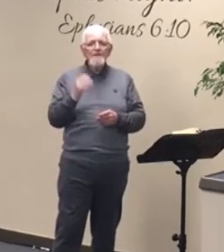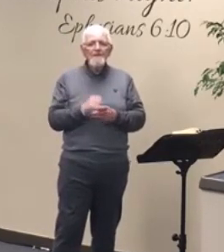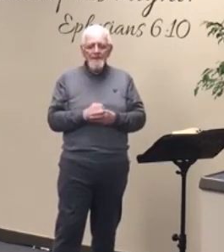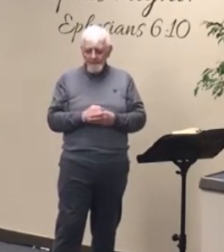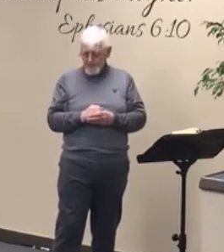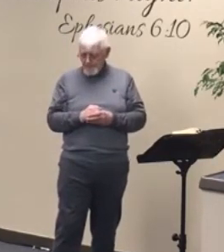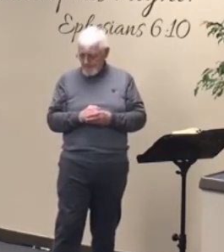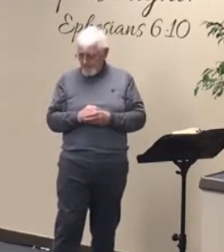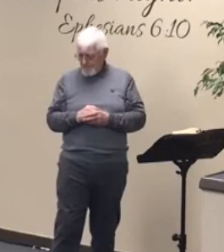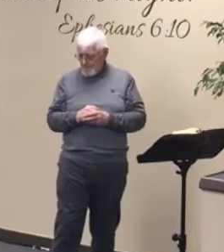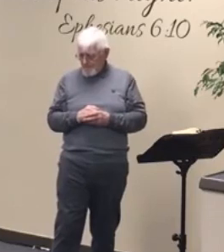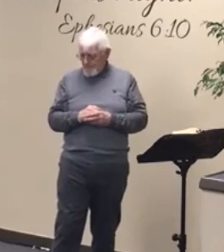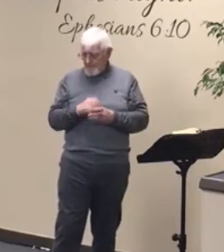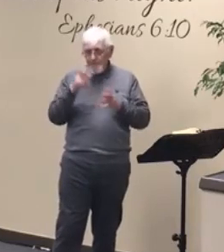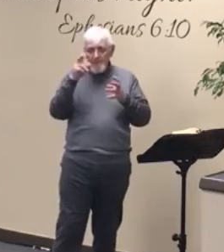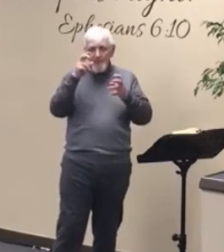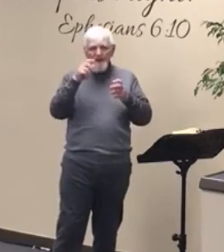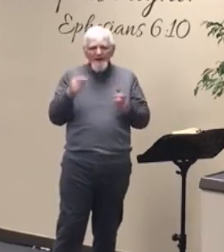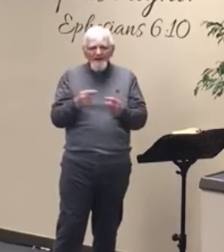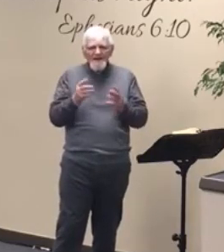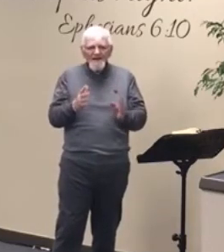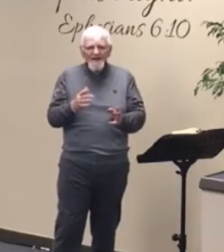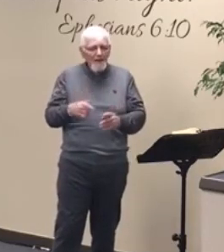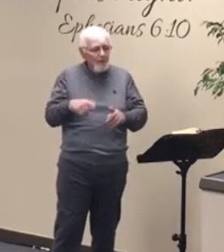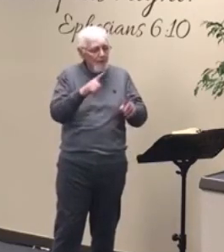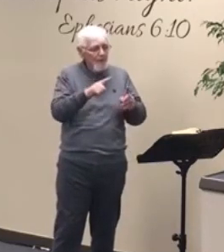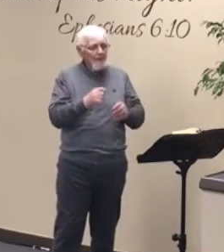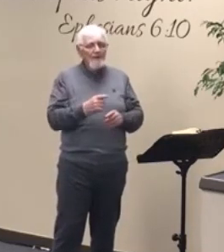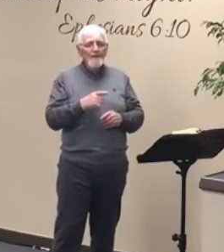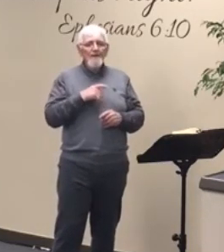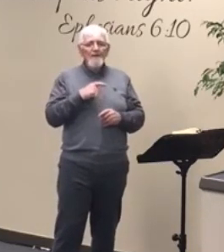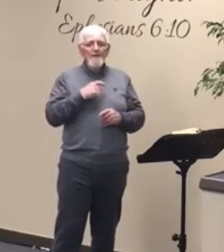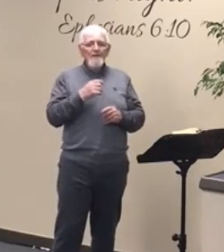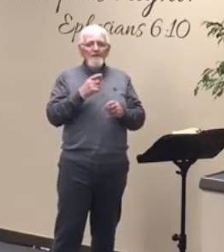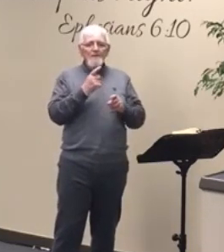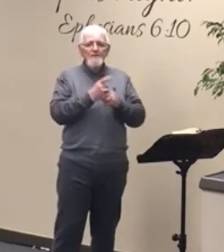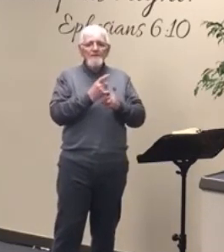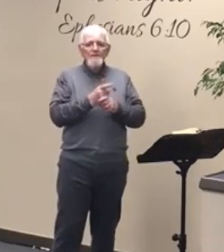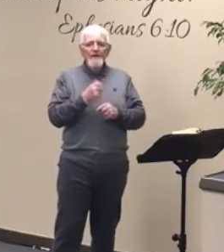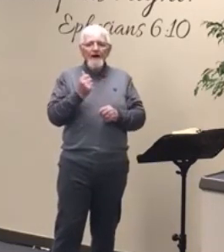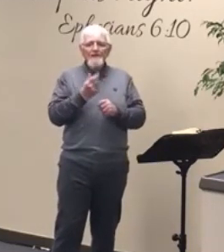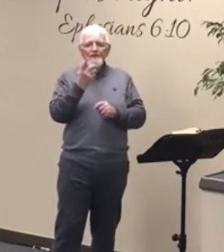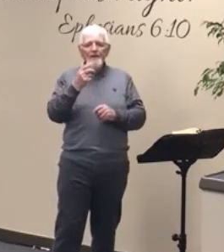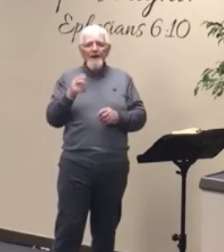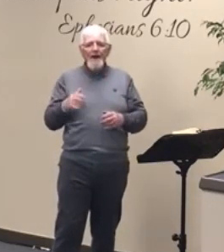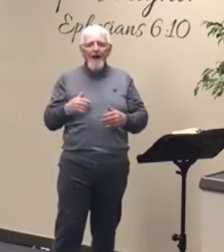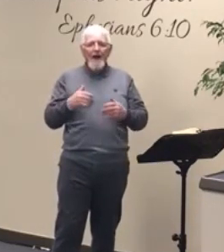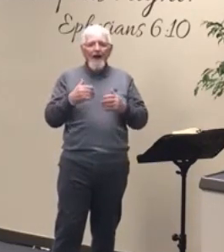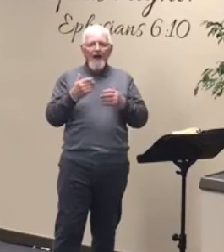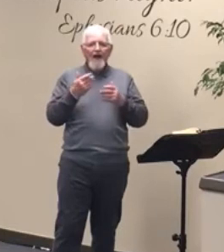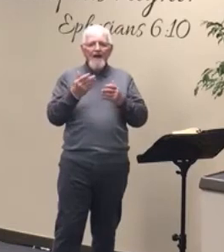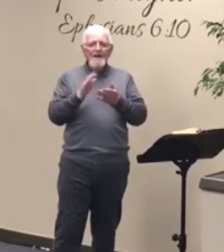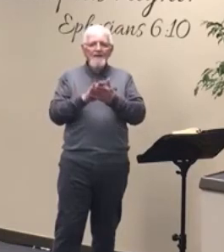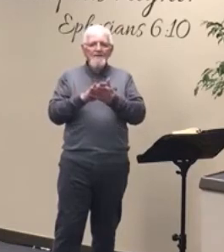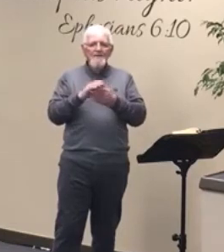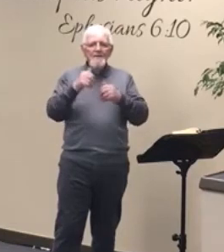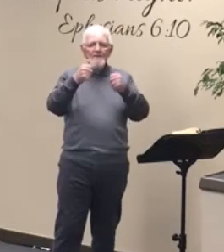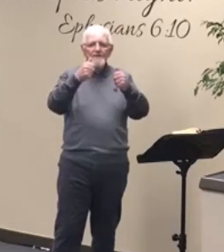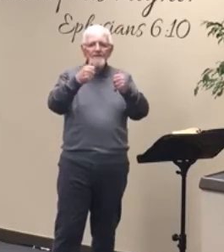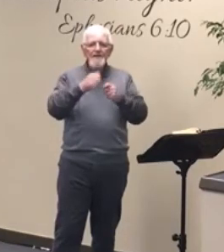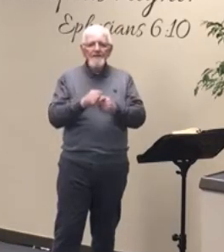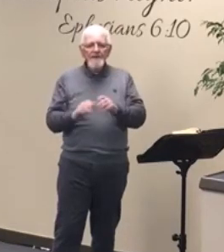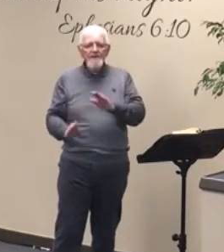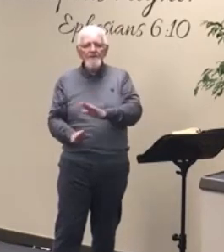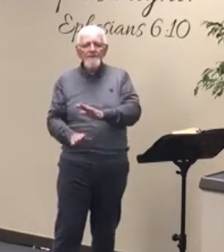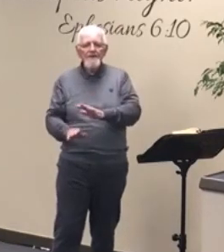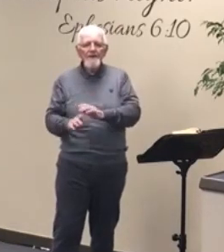sinner. This man went to his house justified rather than the other. For everyone that exalteth himself shall be abased, and he that humbleth himself shall